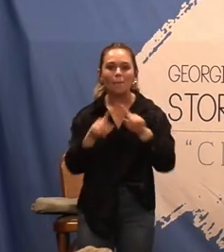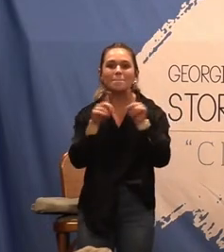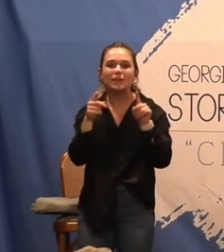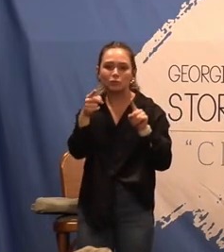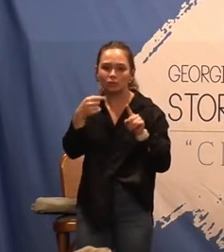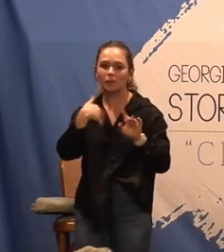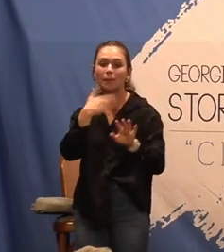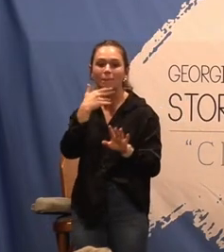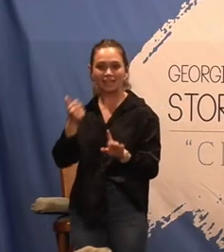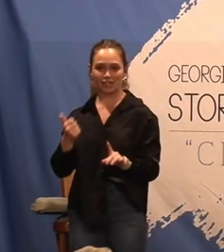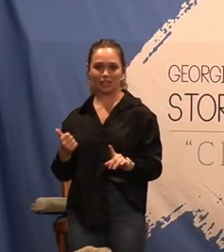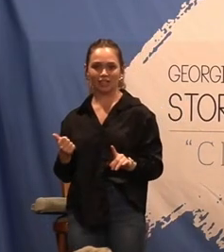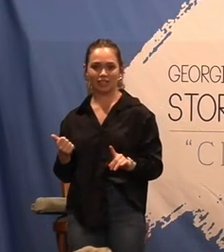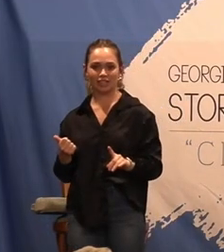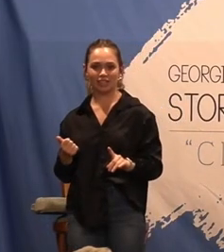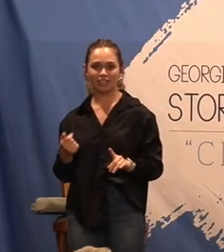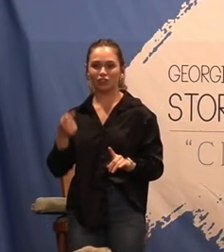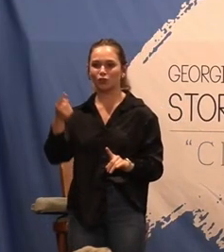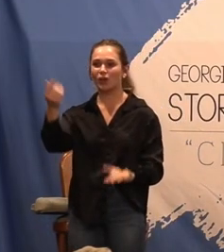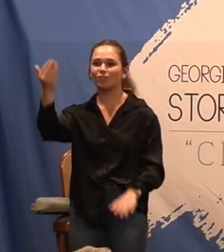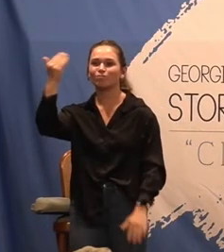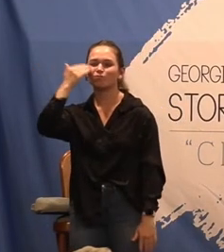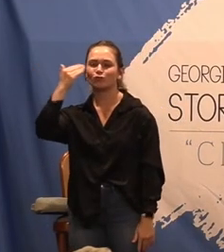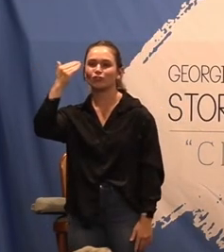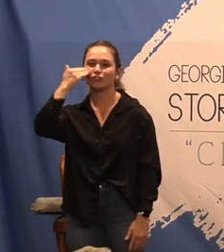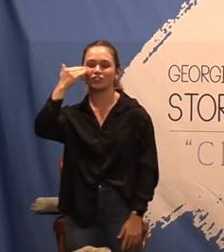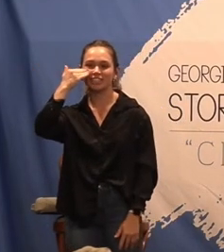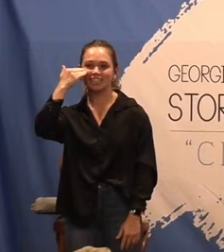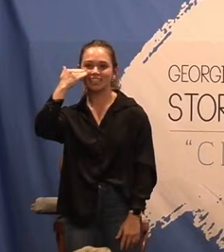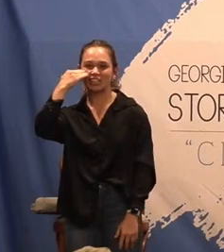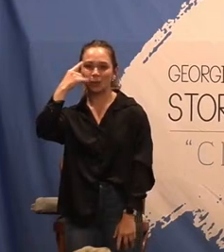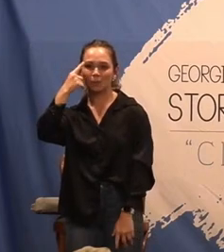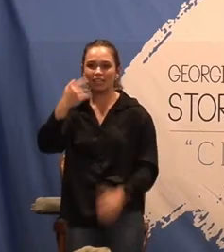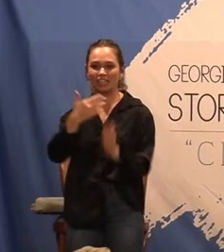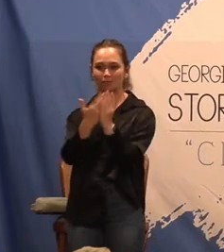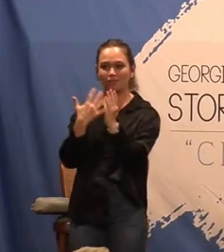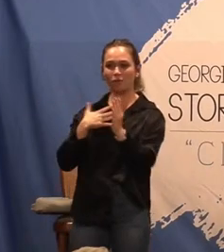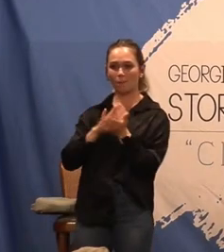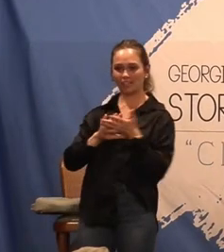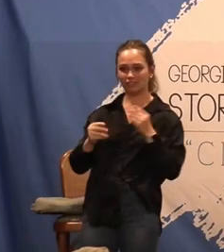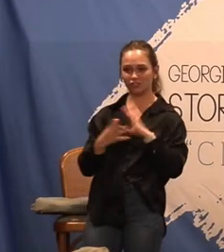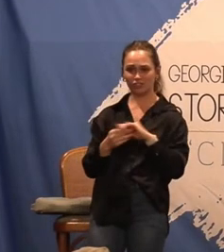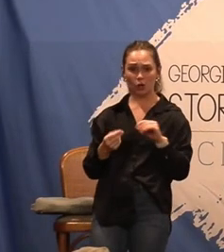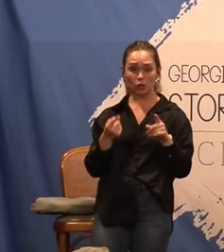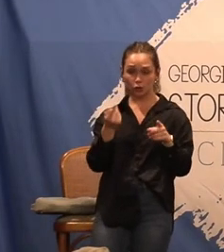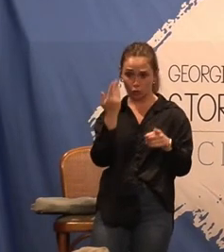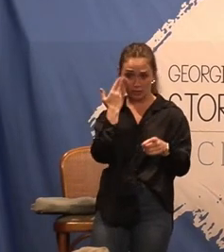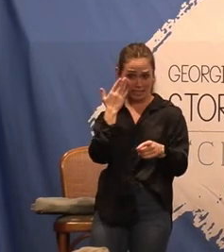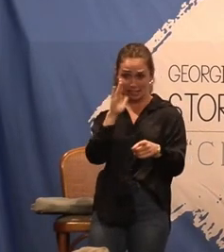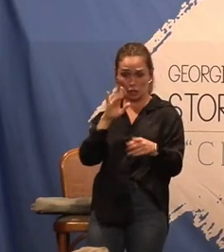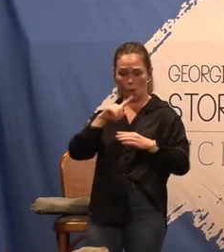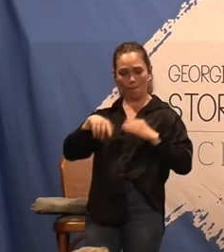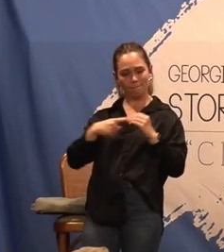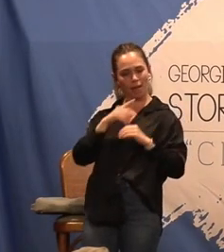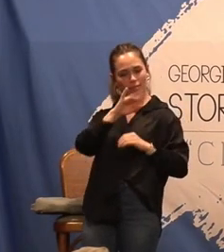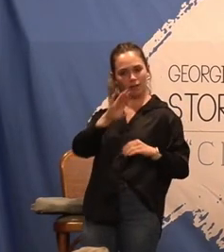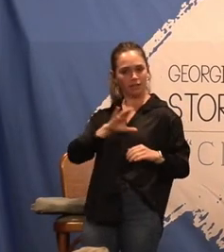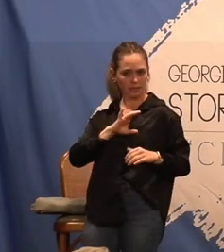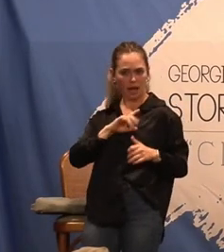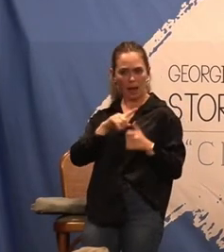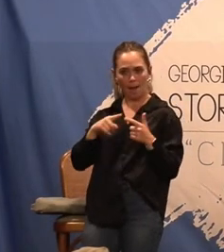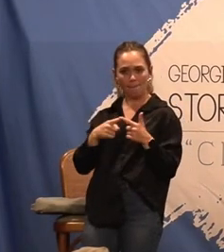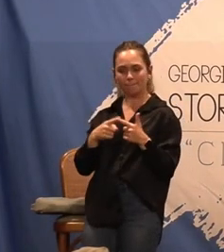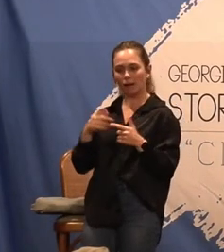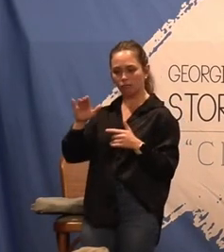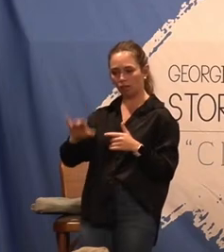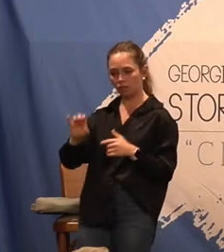got something better. You got knowledge. Because before my story, you didn't know about Chompira, you didn't know about